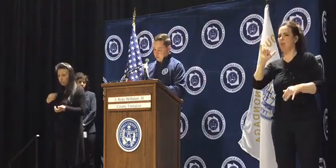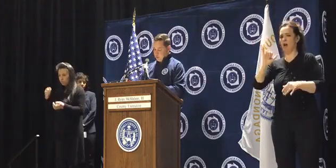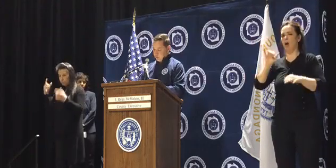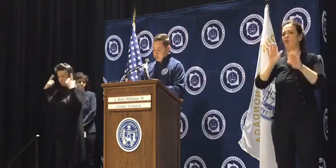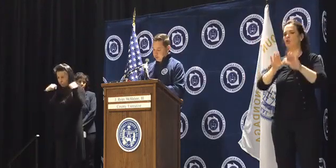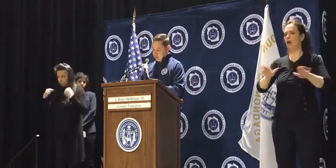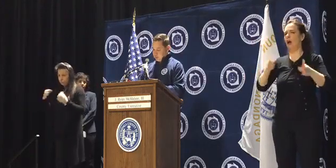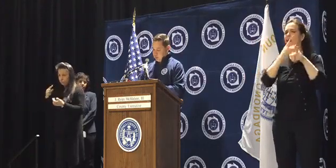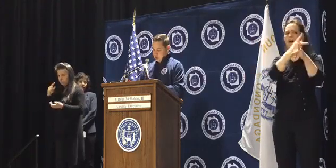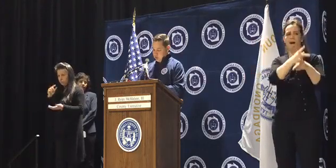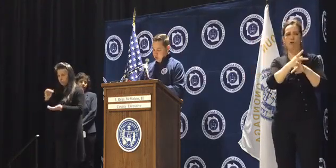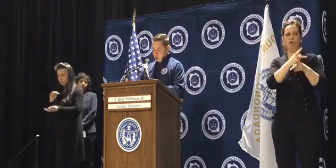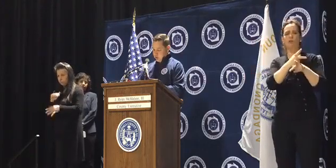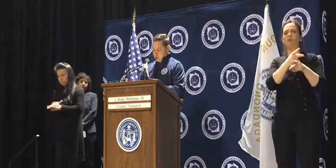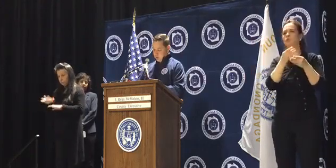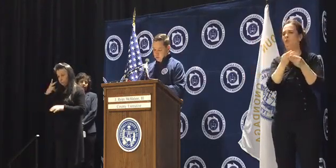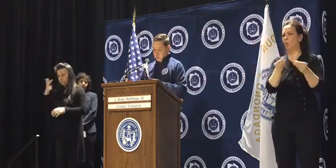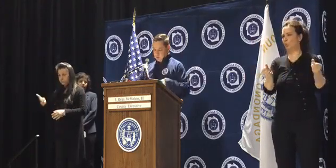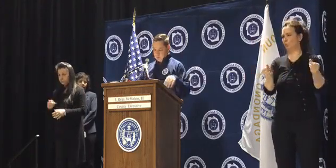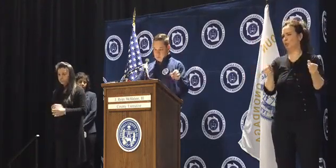for potential